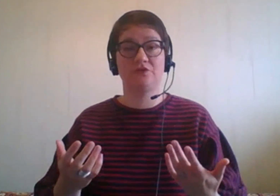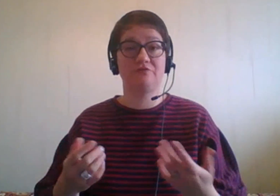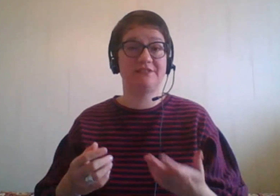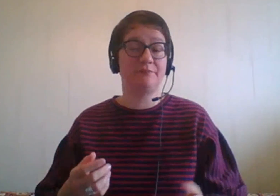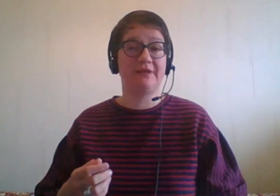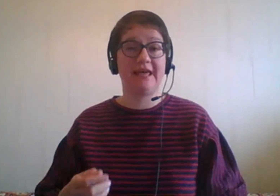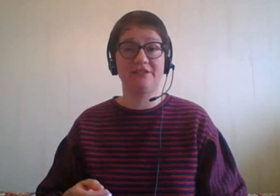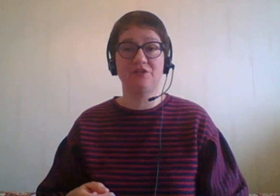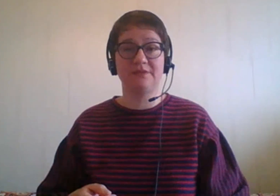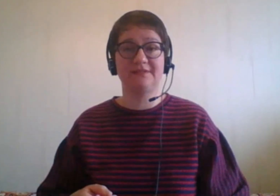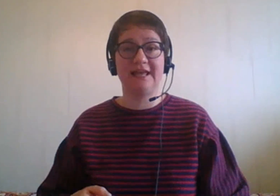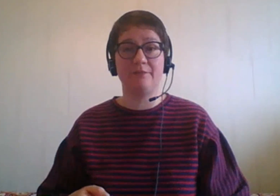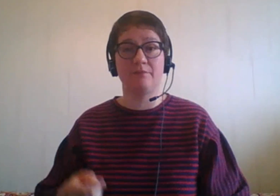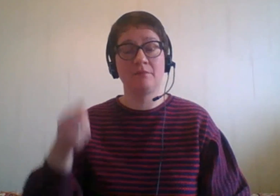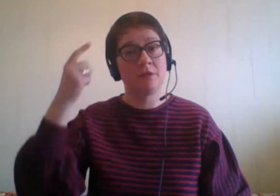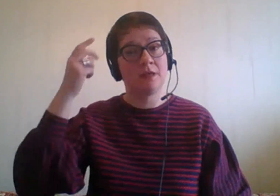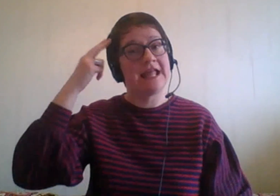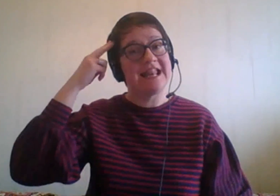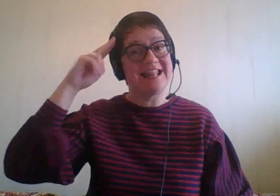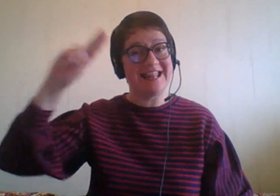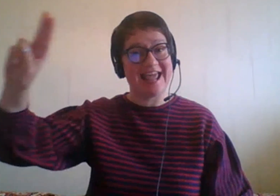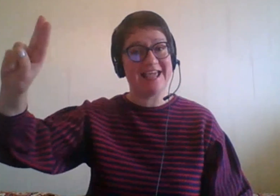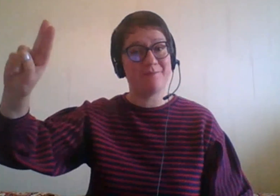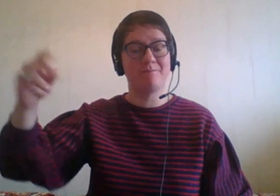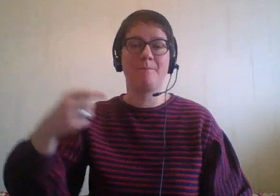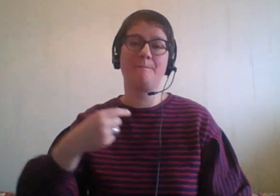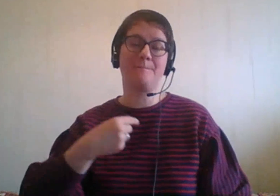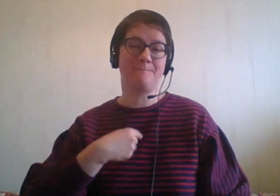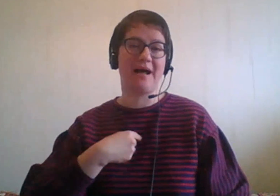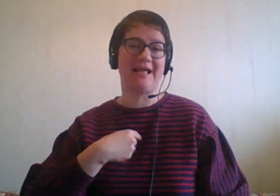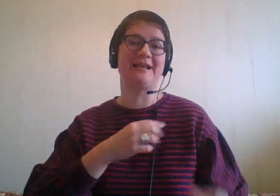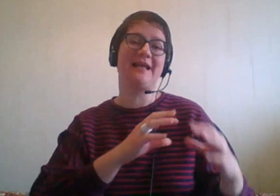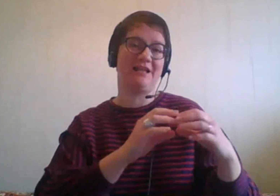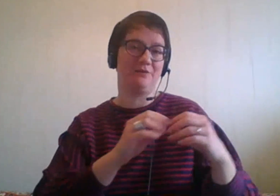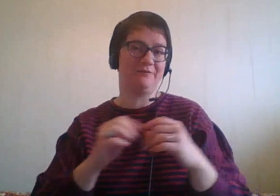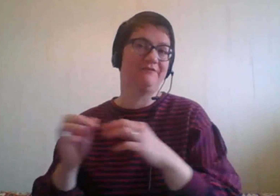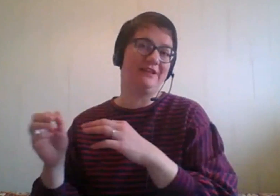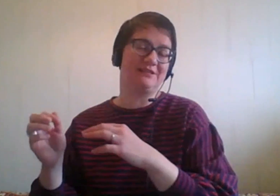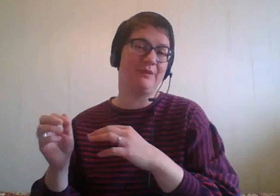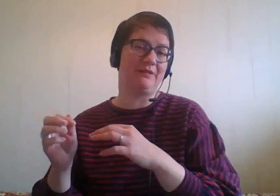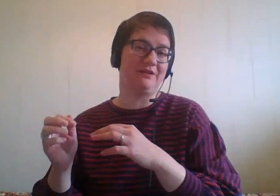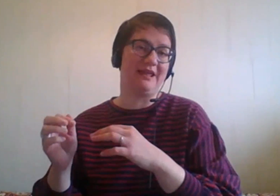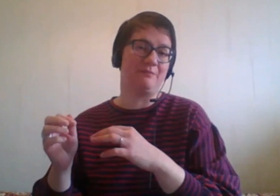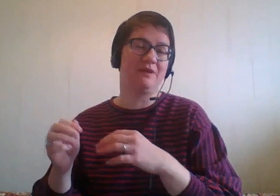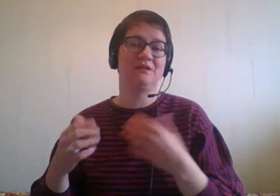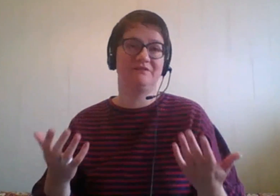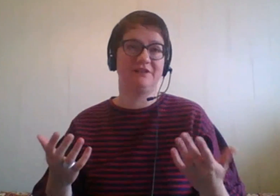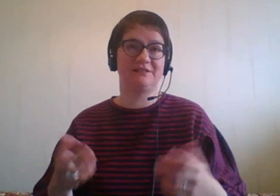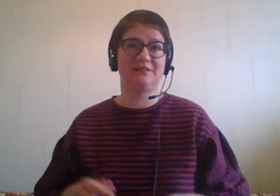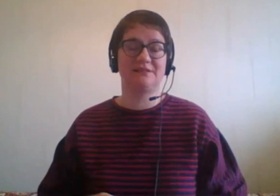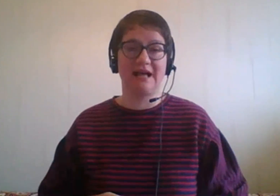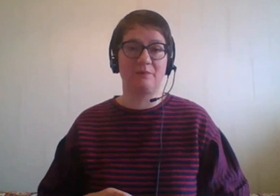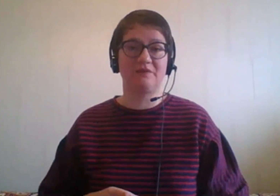to reciprocate, you would say name, mine, and you would fingerspell your name. So for instance, I would